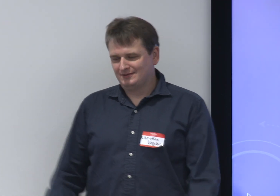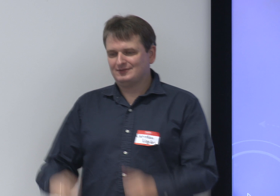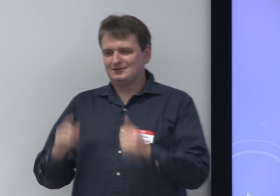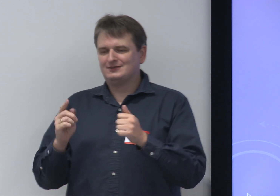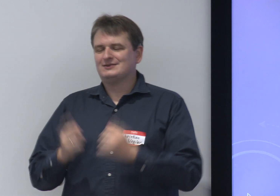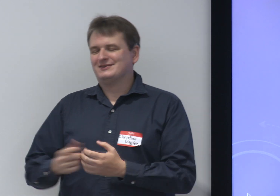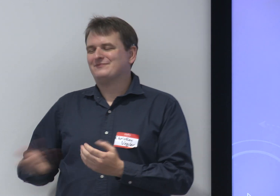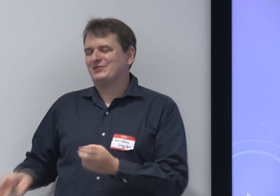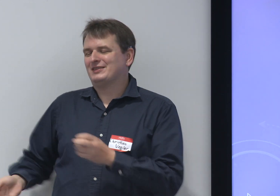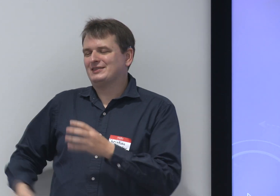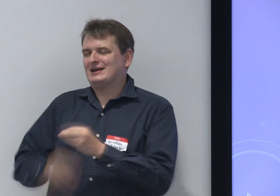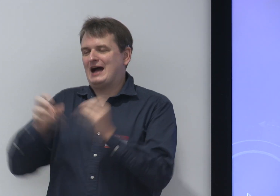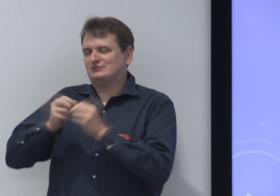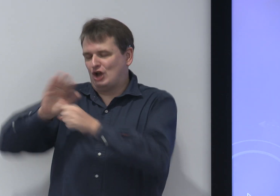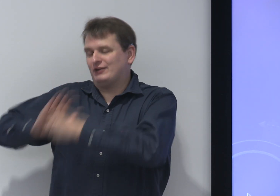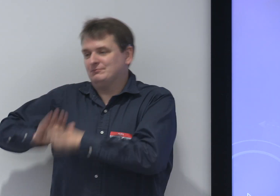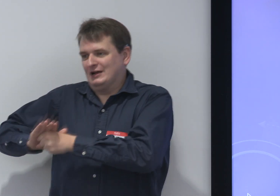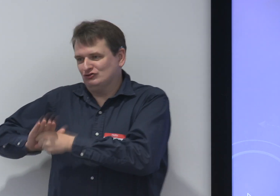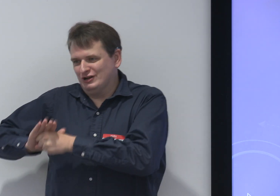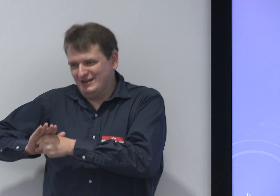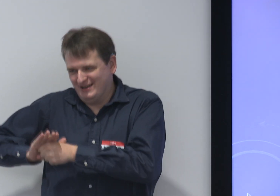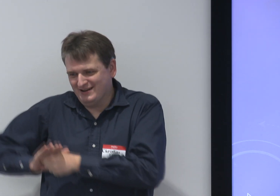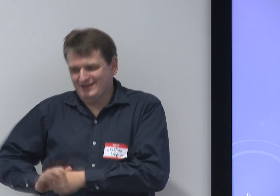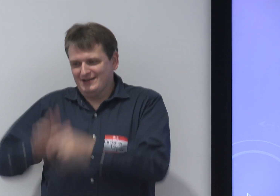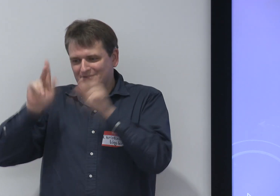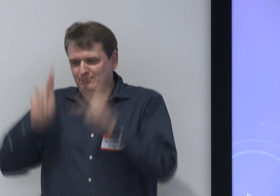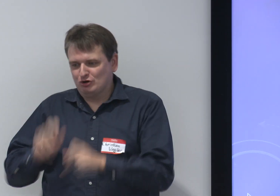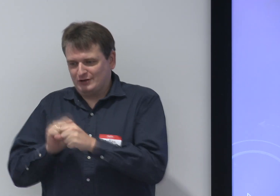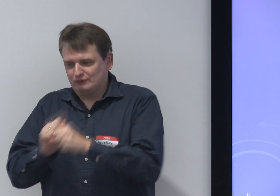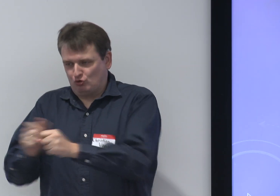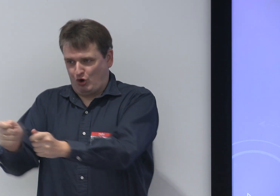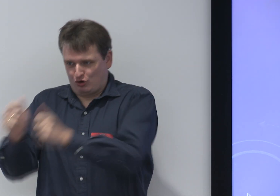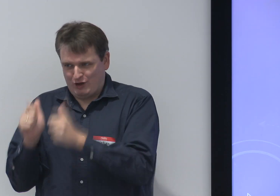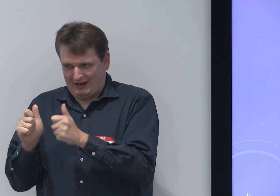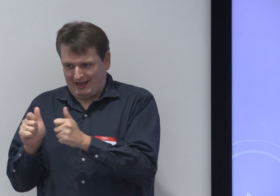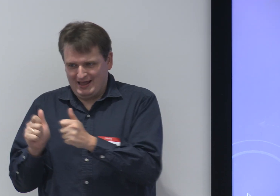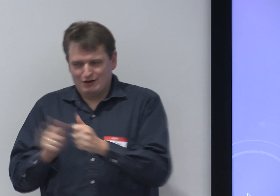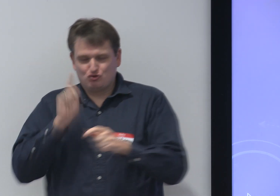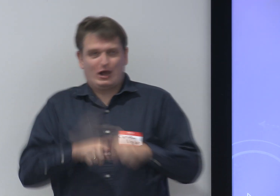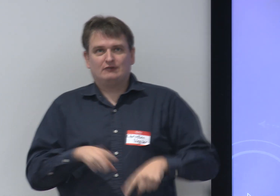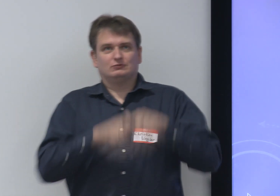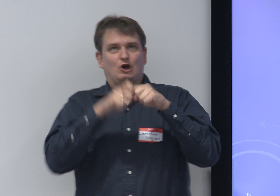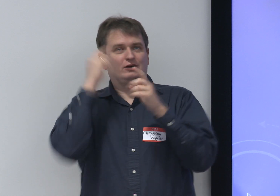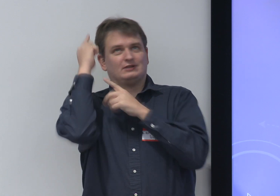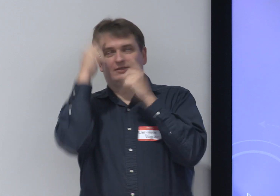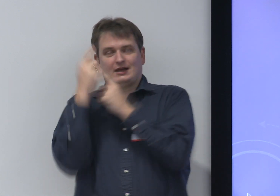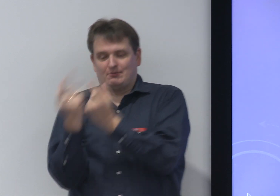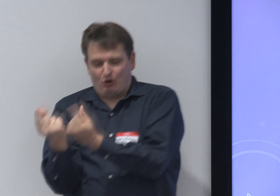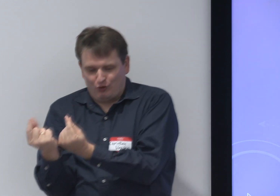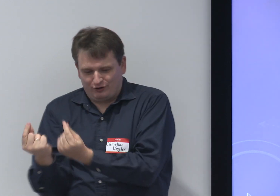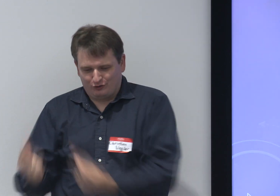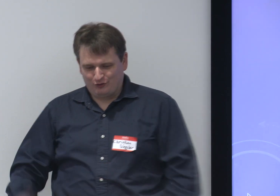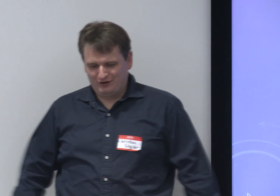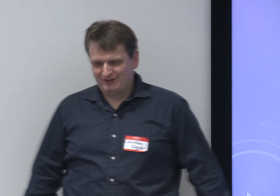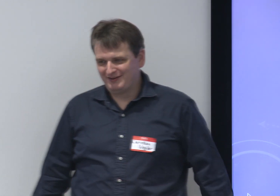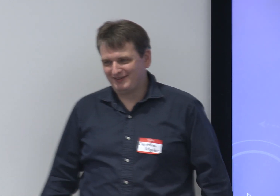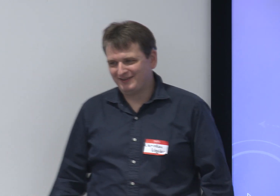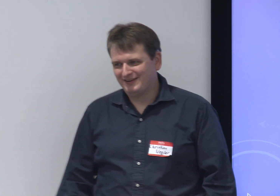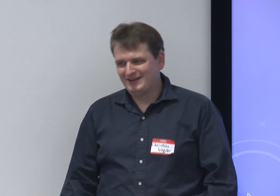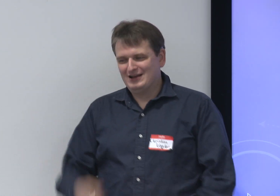in parallel with the audio stream, there's a lot of added pressure. The person has to work quickly. They can't pause and think about anything. It's